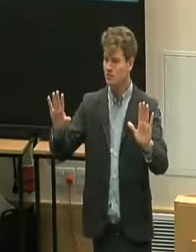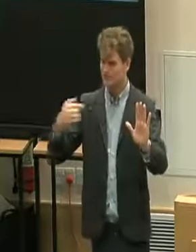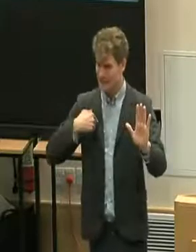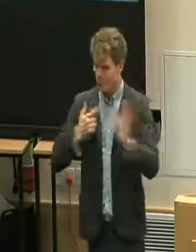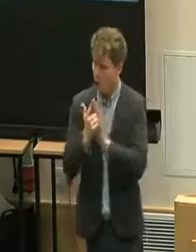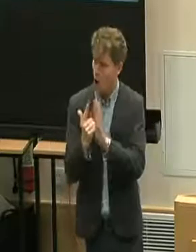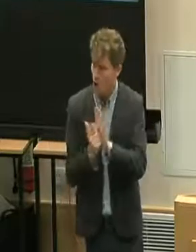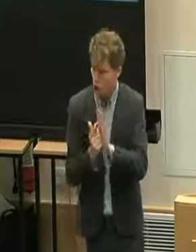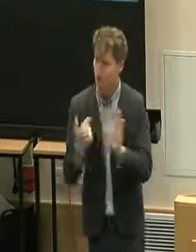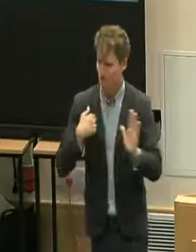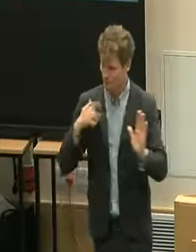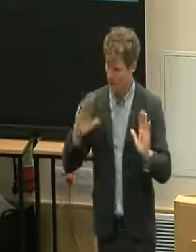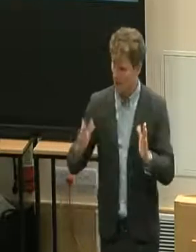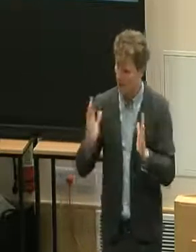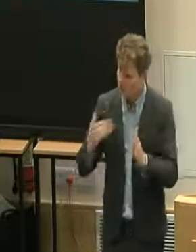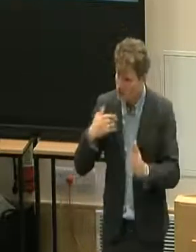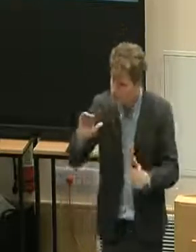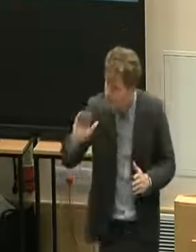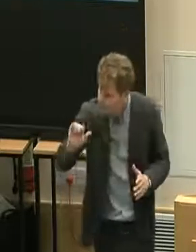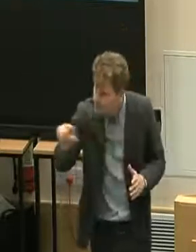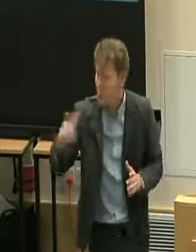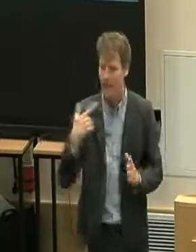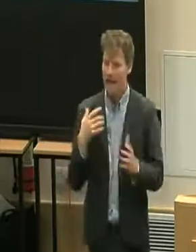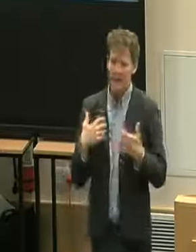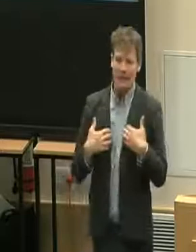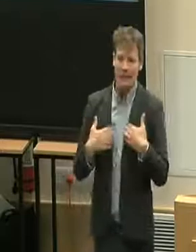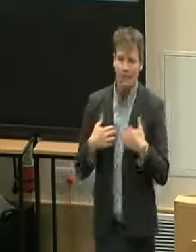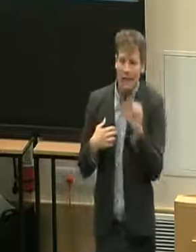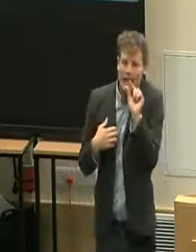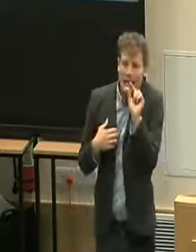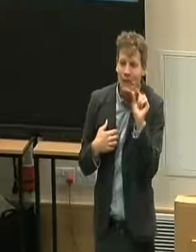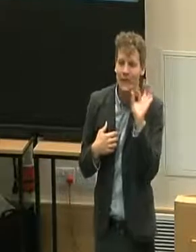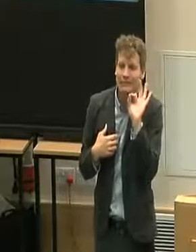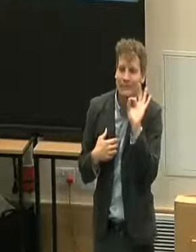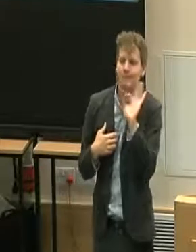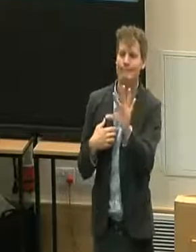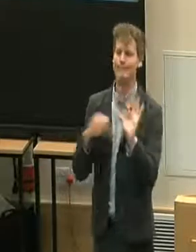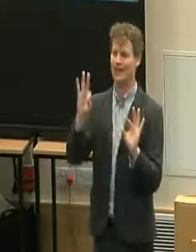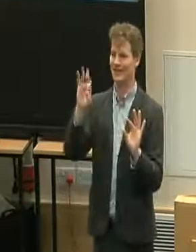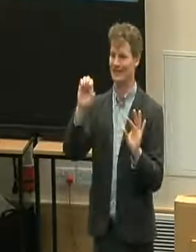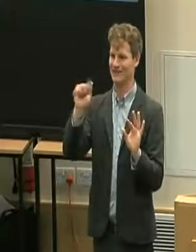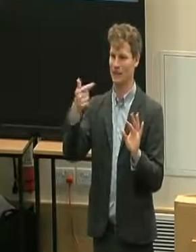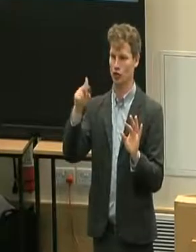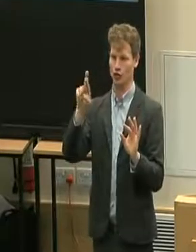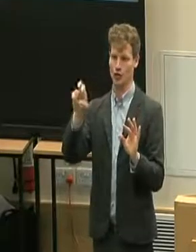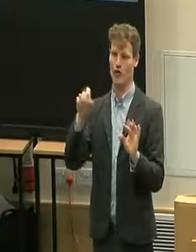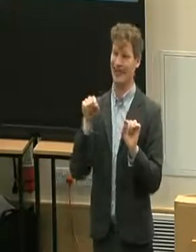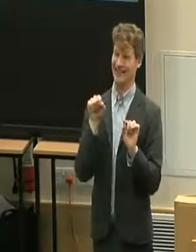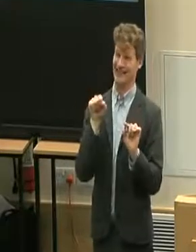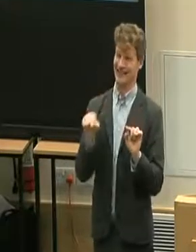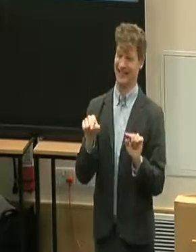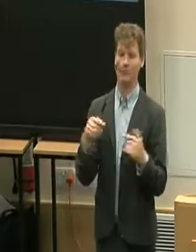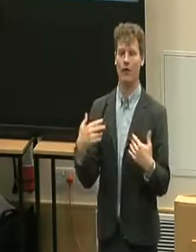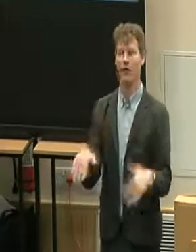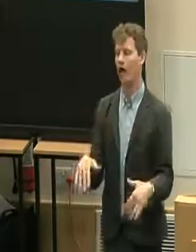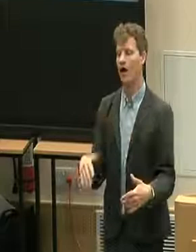to an interesting little feature of this, and it's a feature which is going to haunt the interpretation of the convention, I can